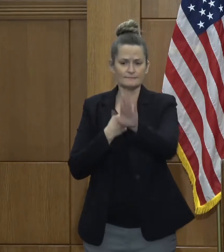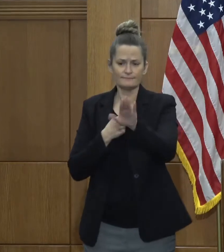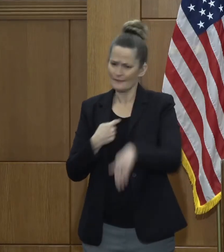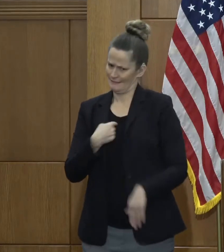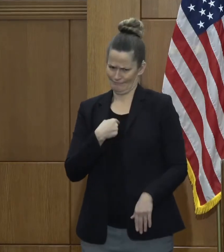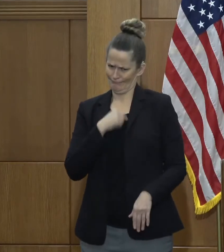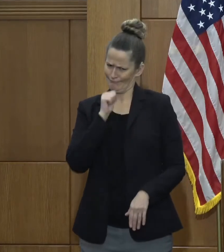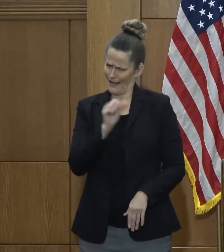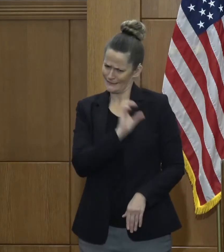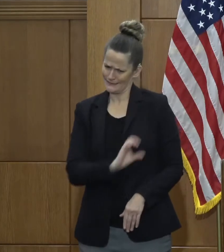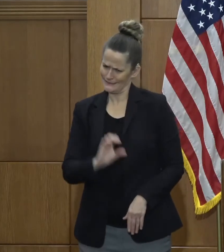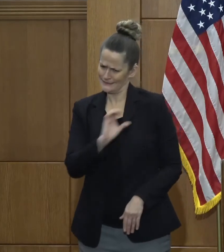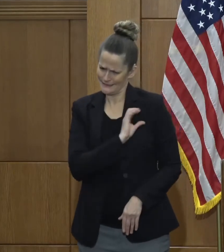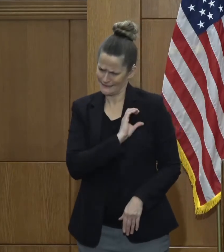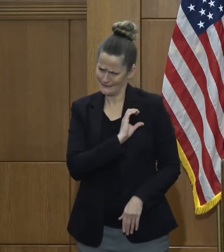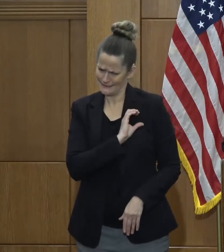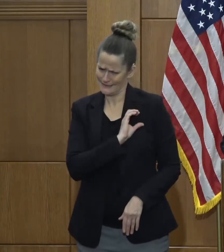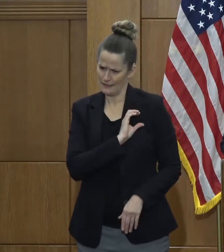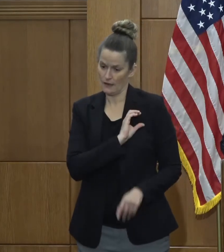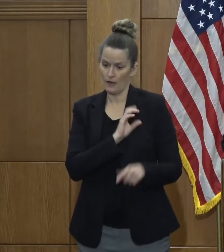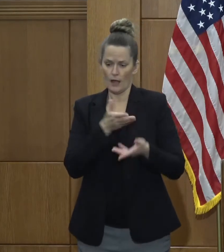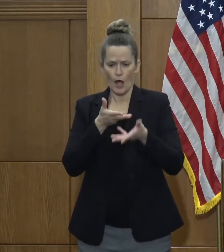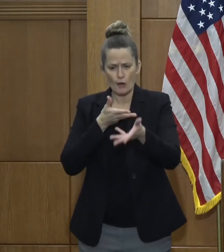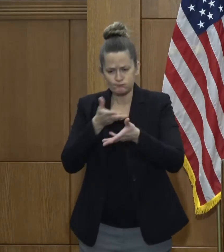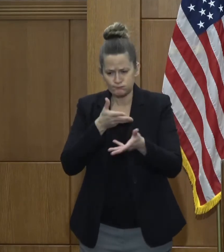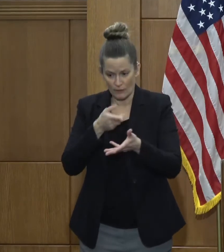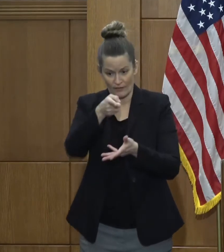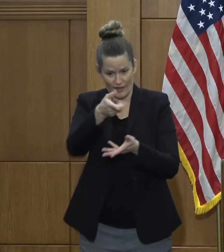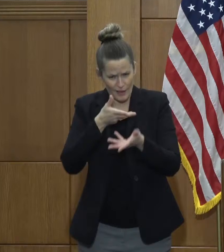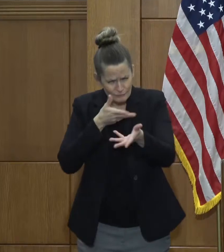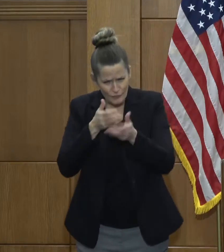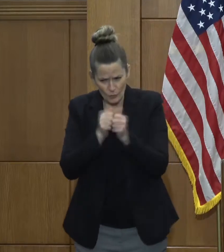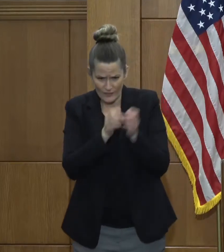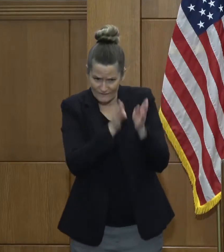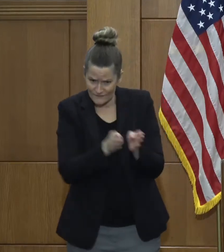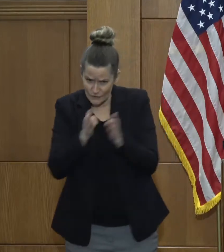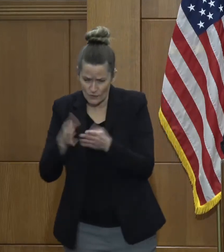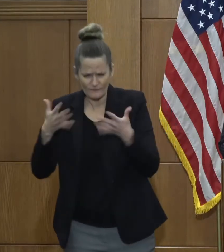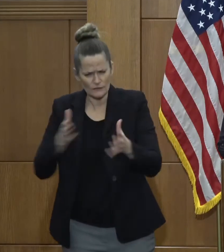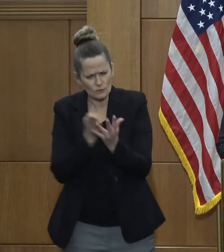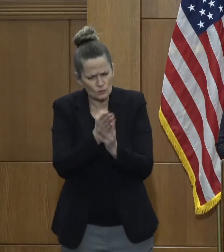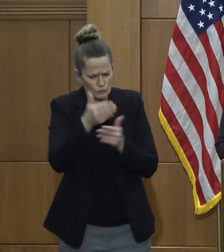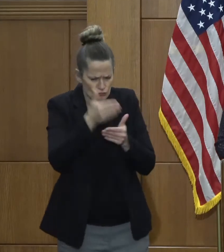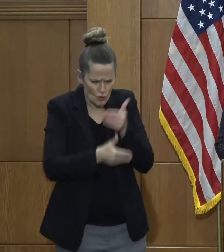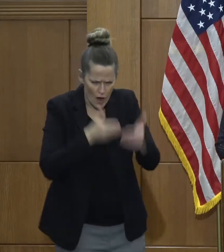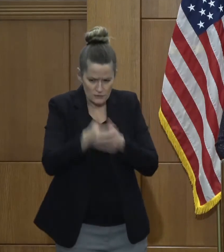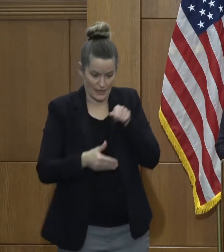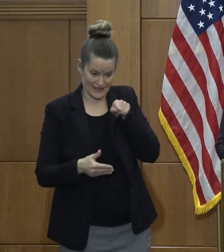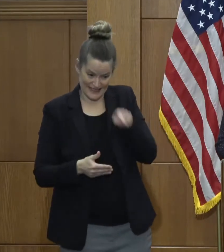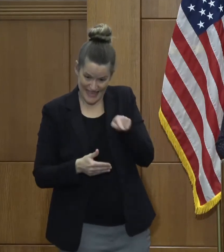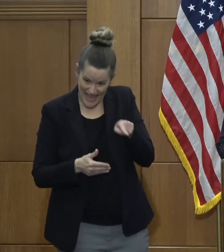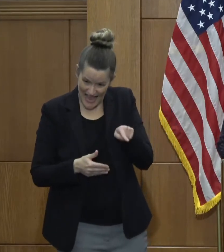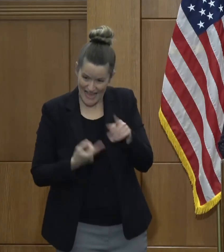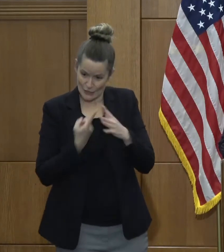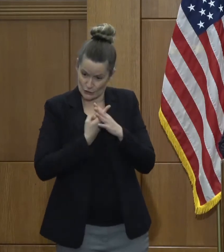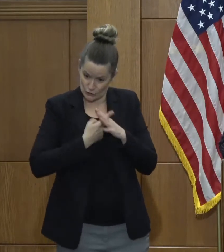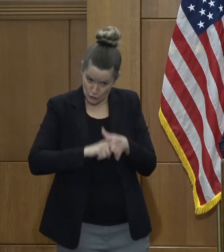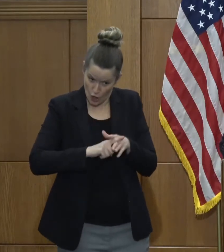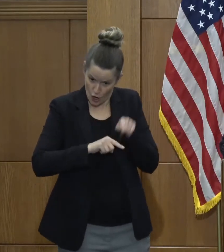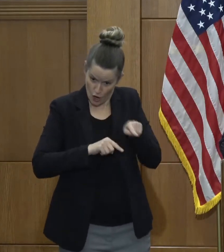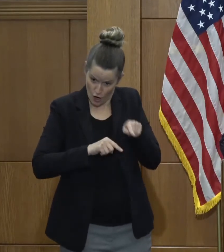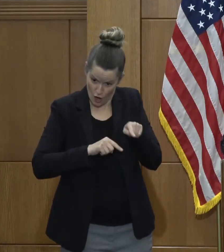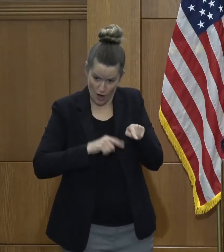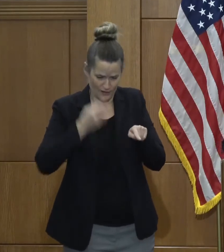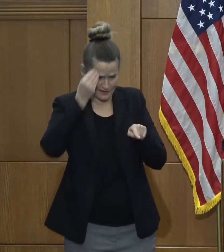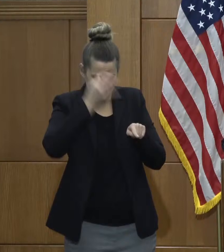with the individual throughout the entire process. They start the transaction, they are notified multiple times before they are